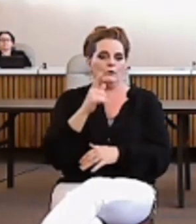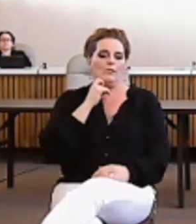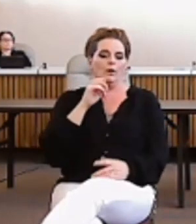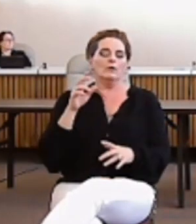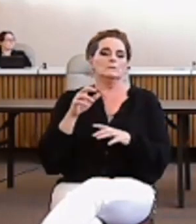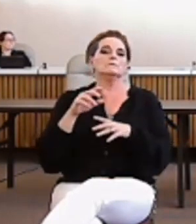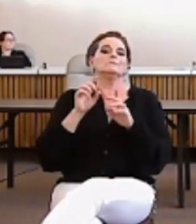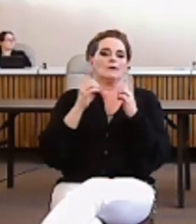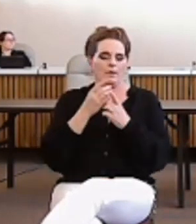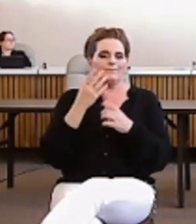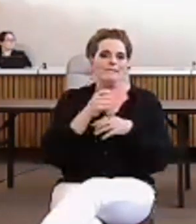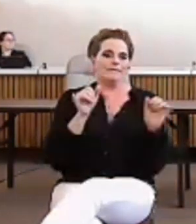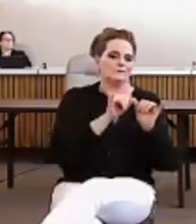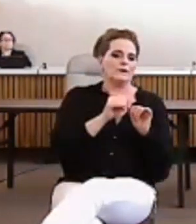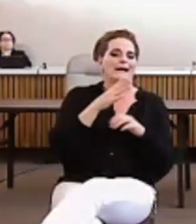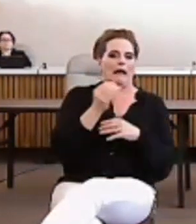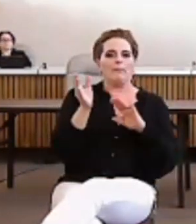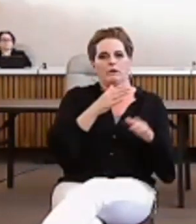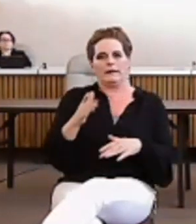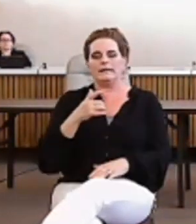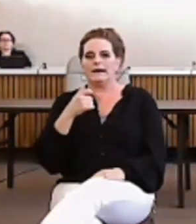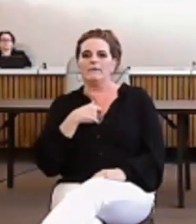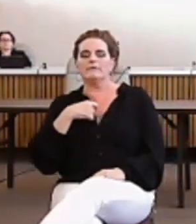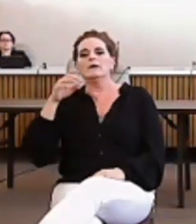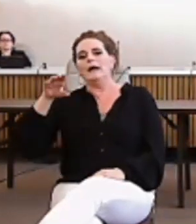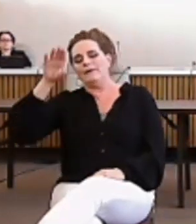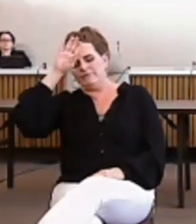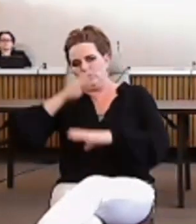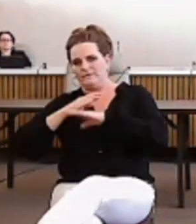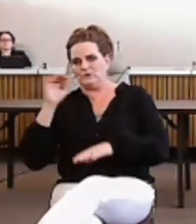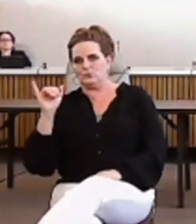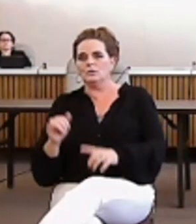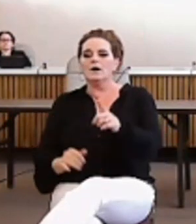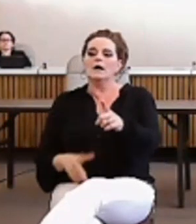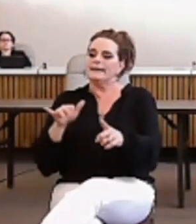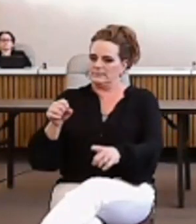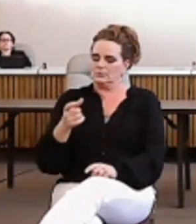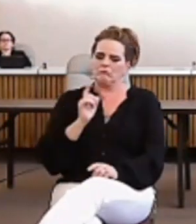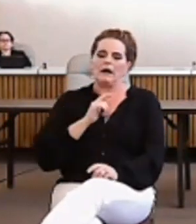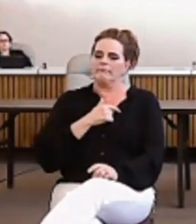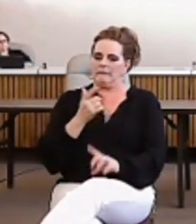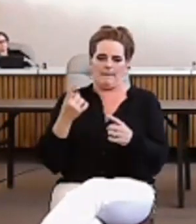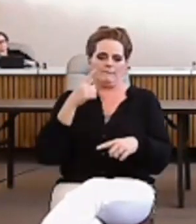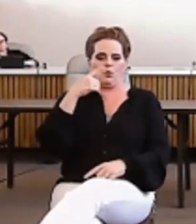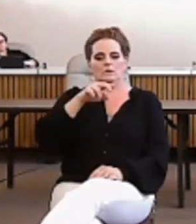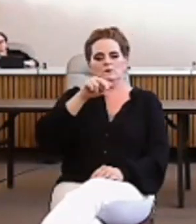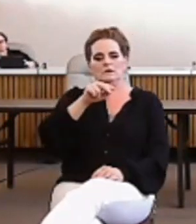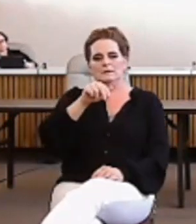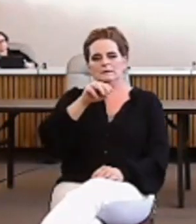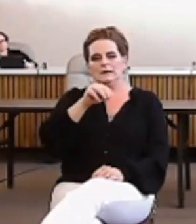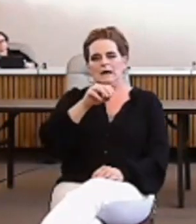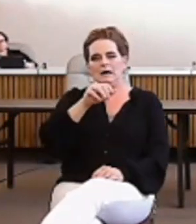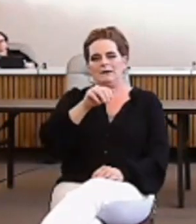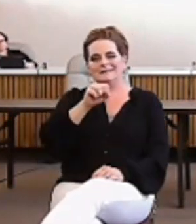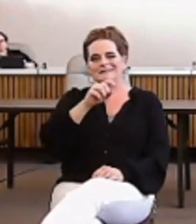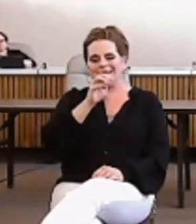Engineering and Planning and the Department of Building and Fire Prevention. Yes, that- sir. We did that for Namist, actually. I did the drawing for the exterior, That's what- large